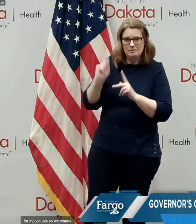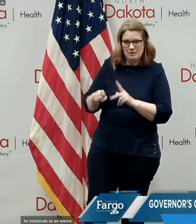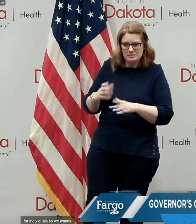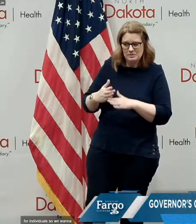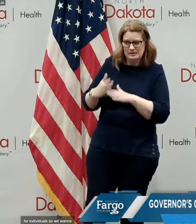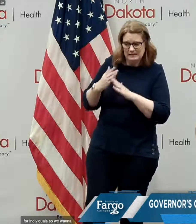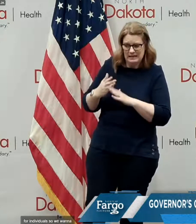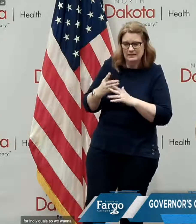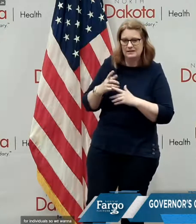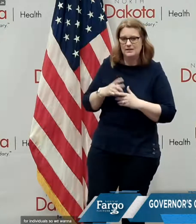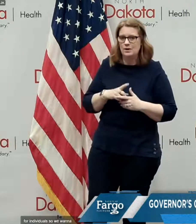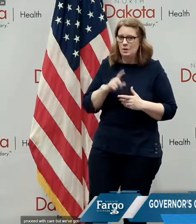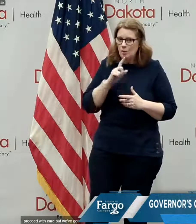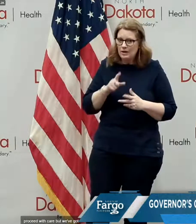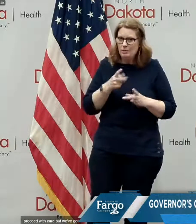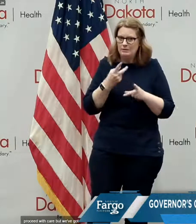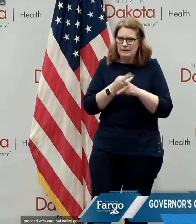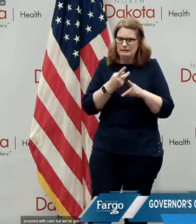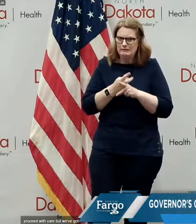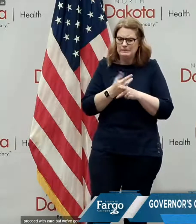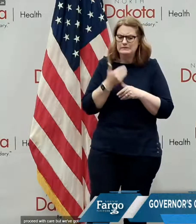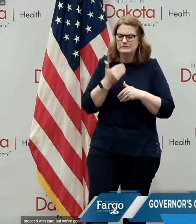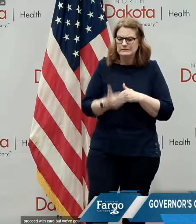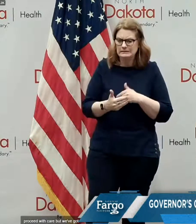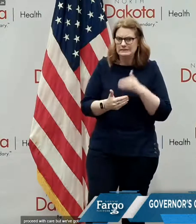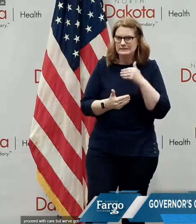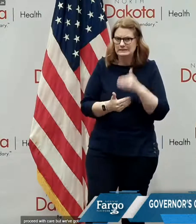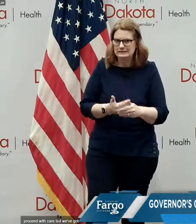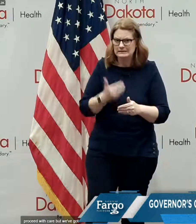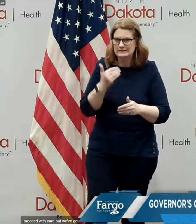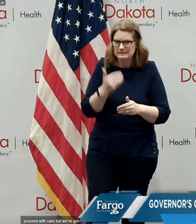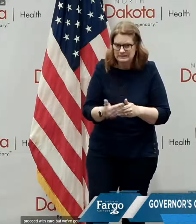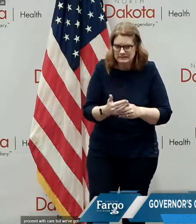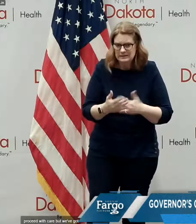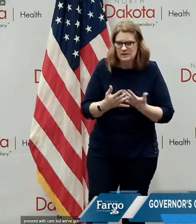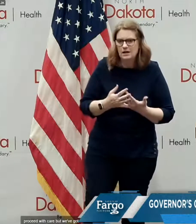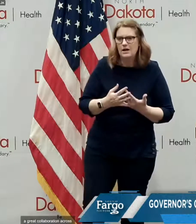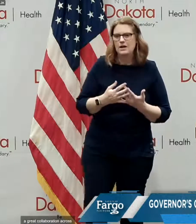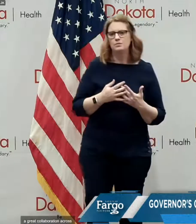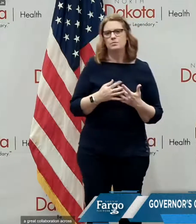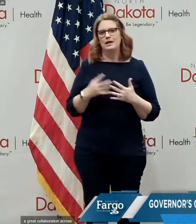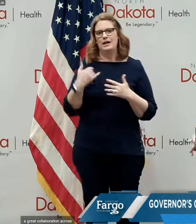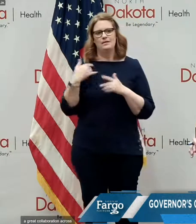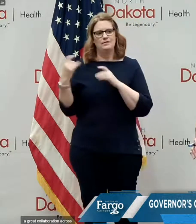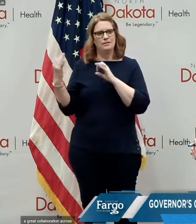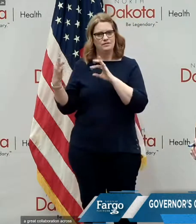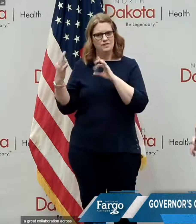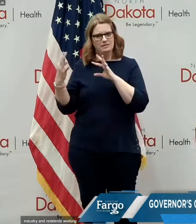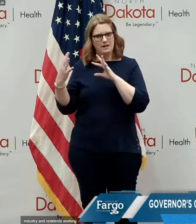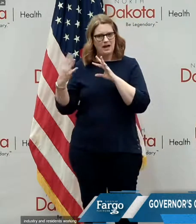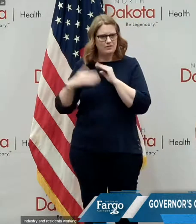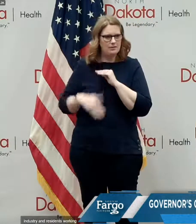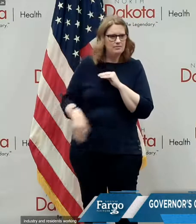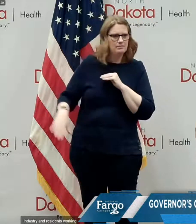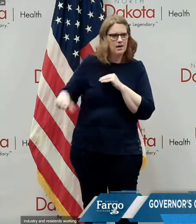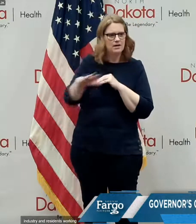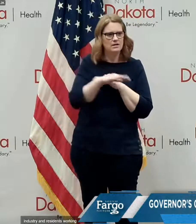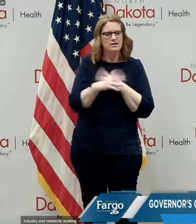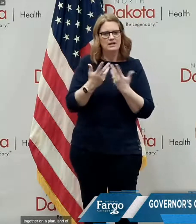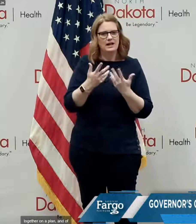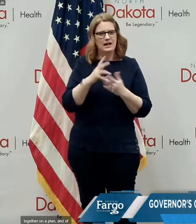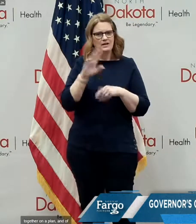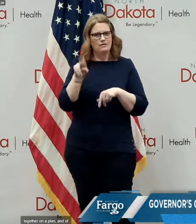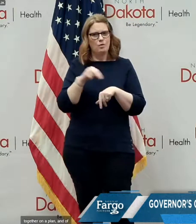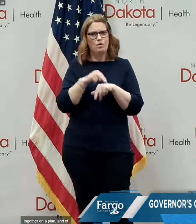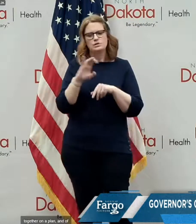But we've got great collaboration across industry and residents working together on a plan. And of course, Chris Jones,